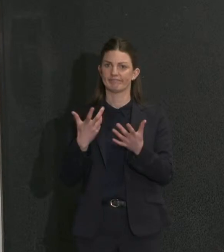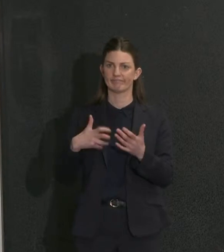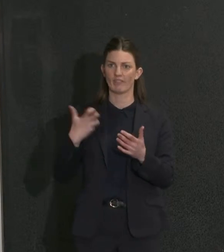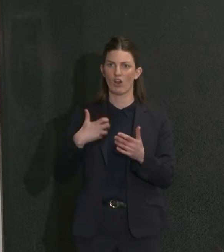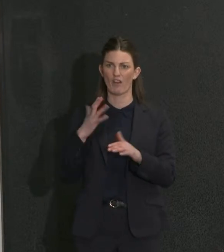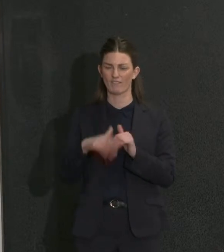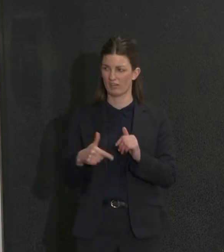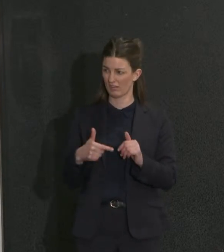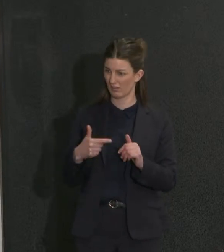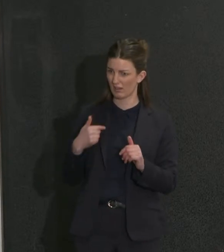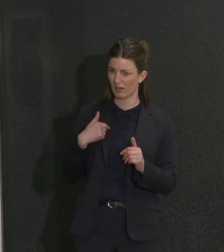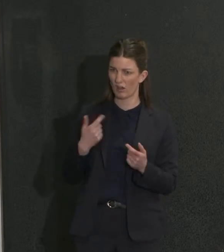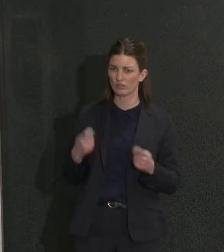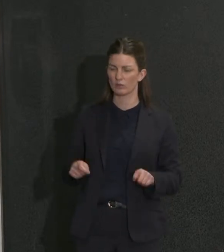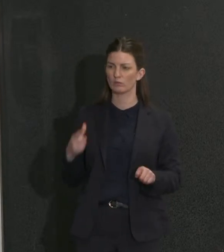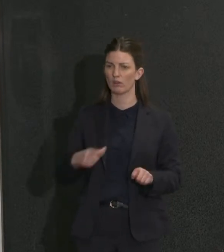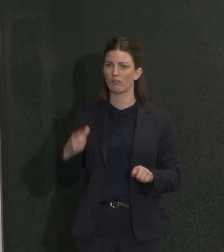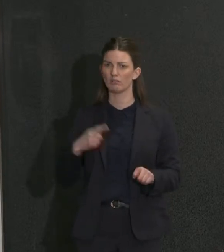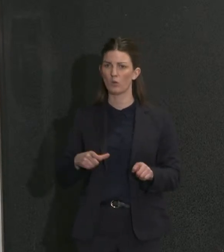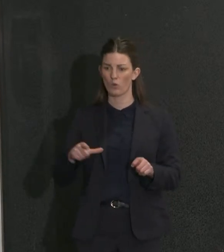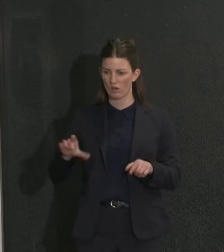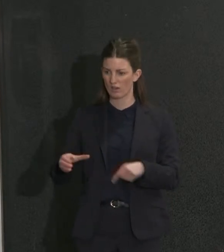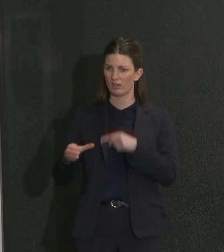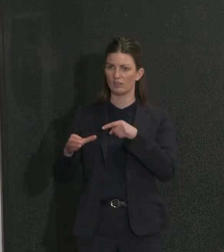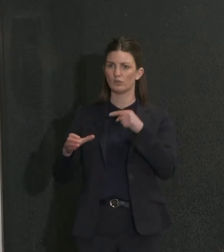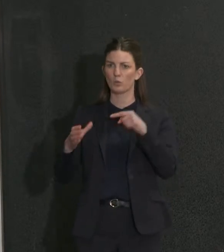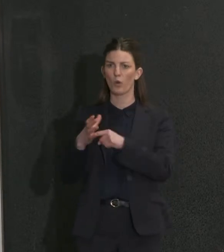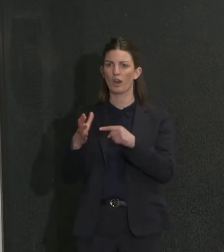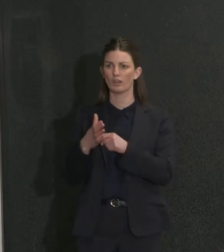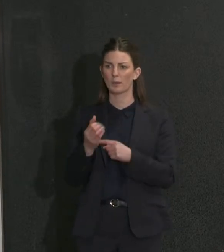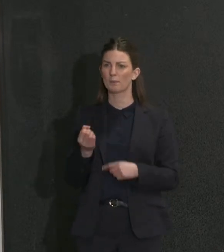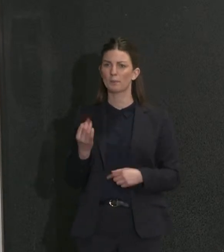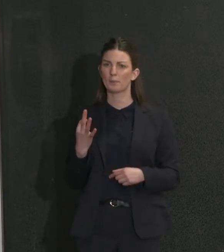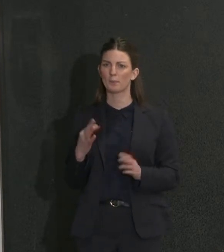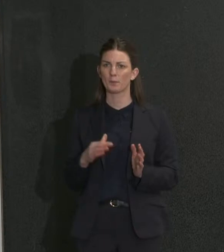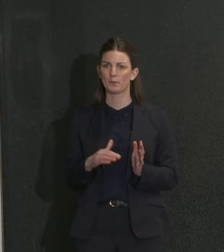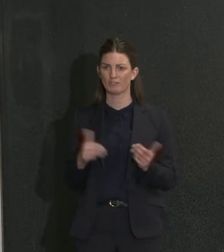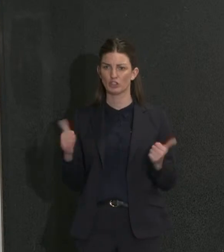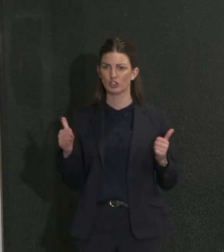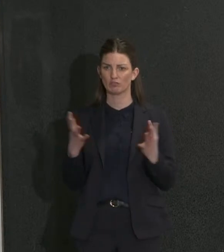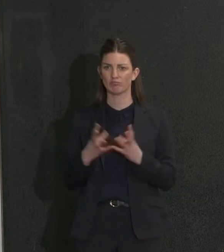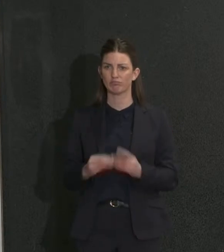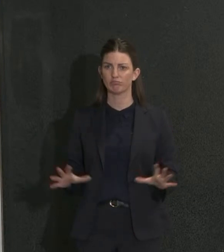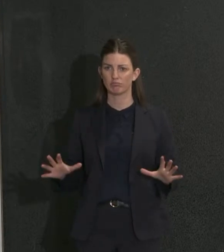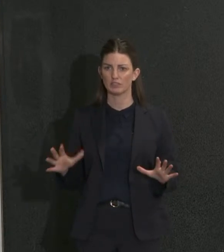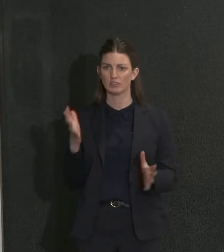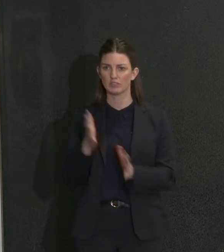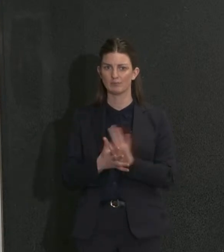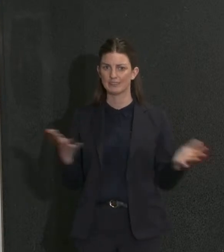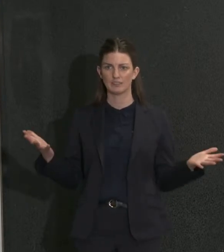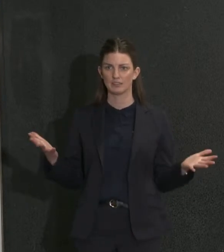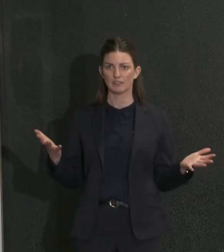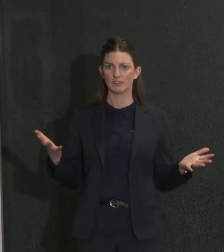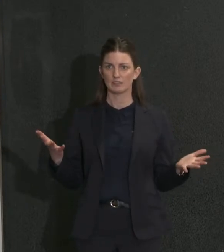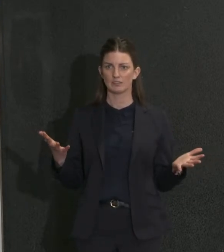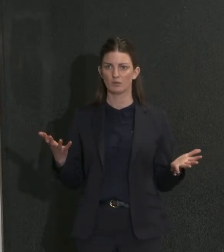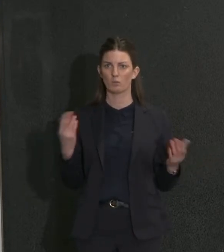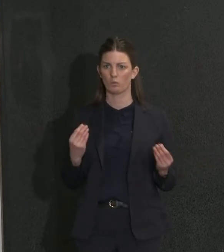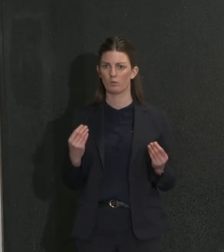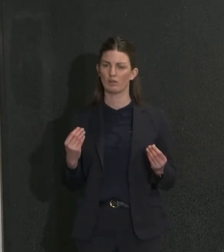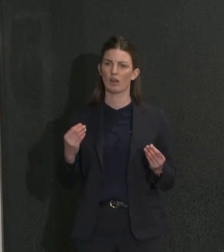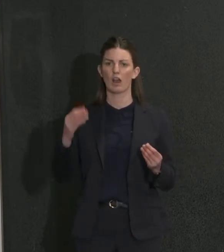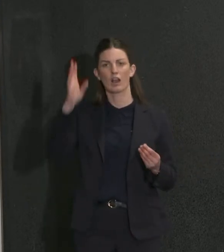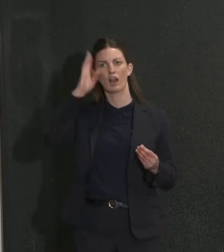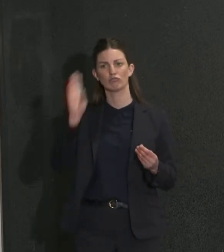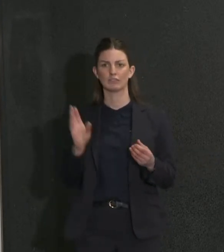regional Victoria, there are mystery cases. We don't know where this is. We've got wastewater in Benalla and Healesville,